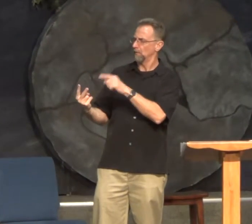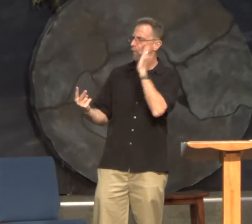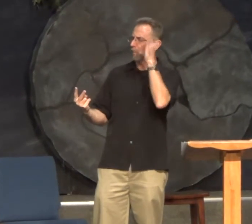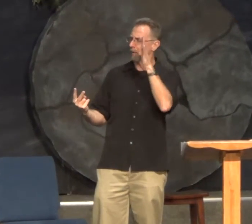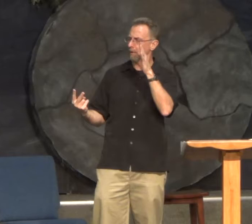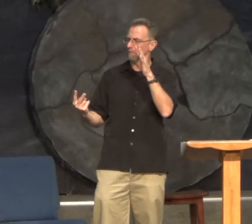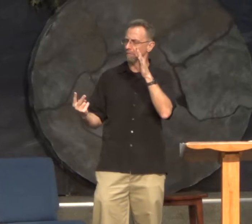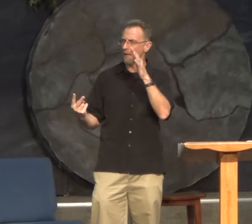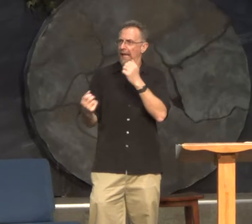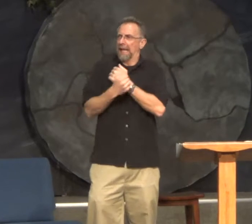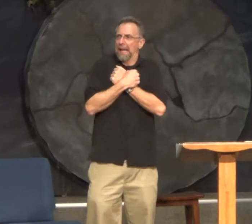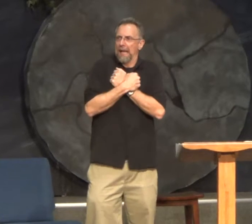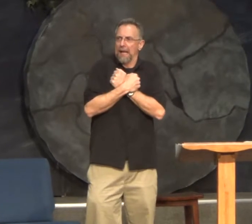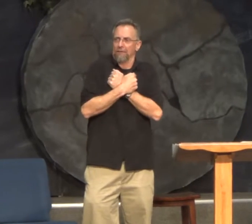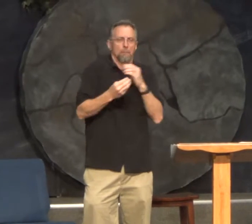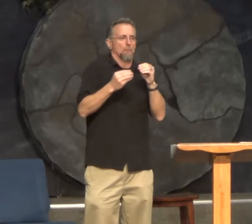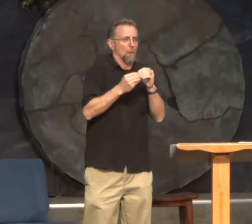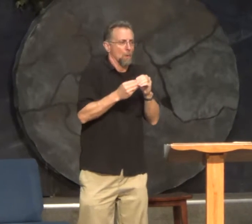They came.